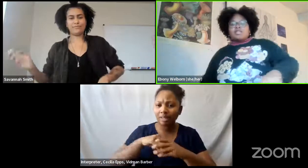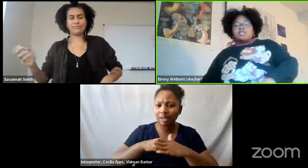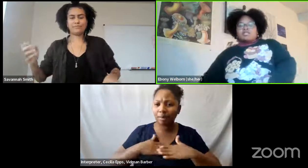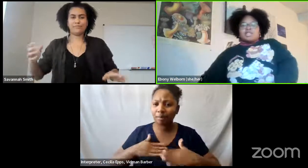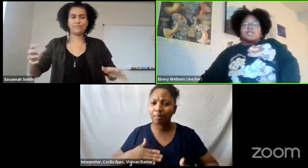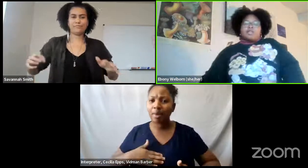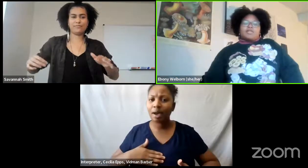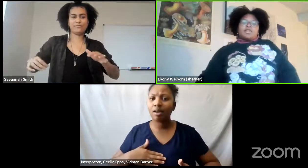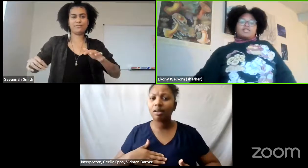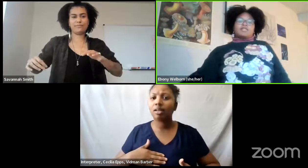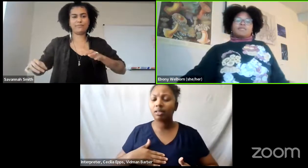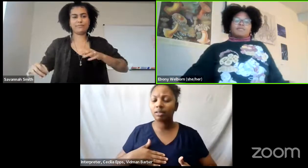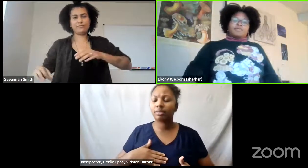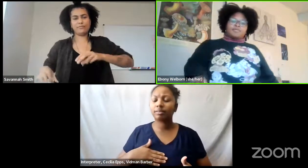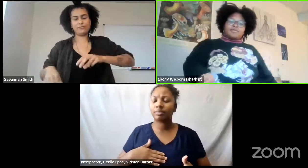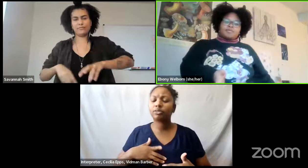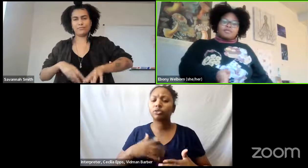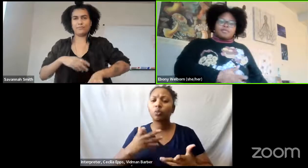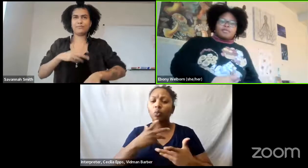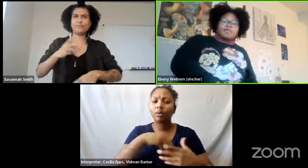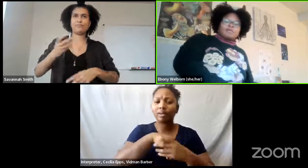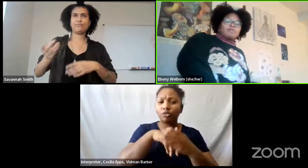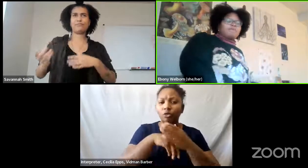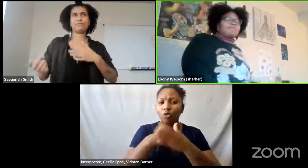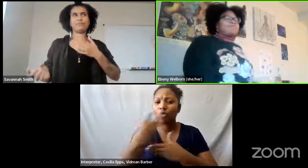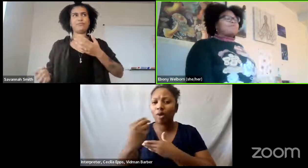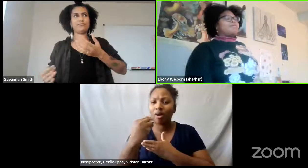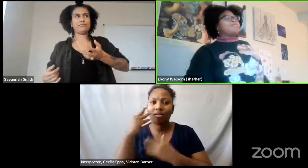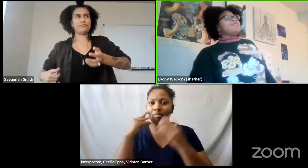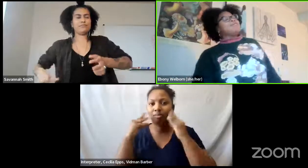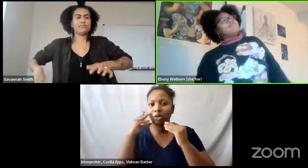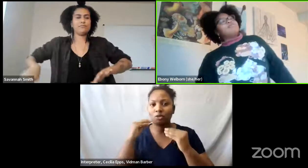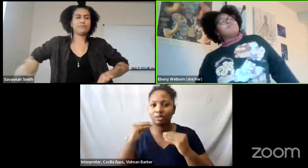with this external experience.